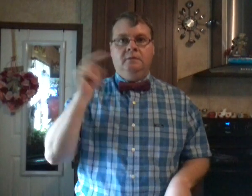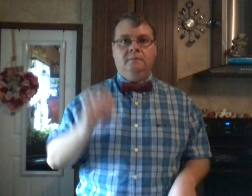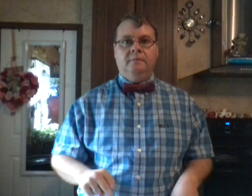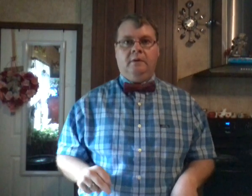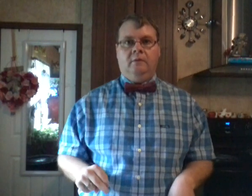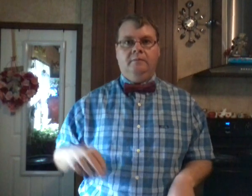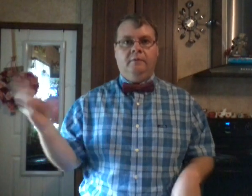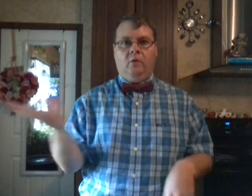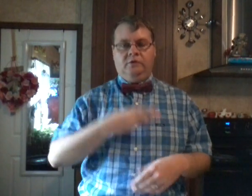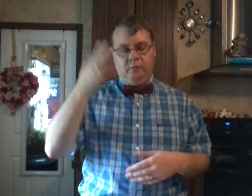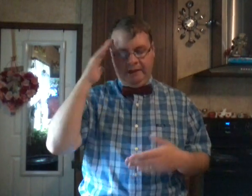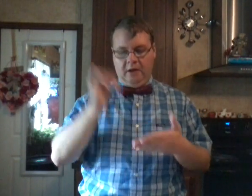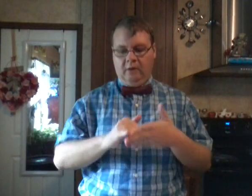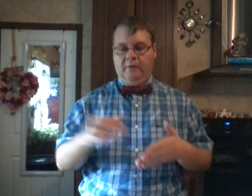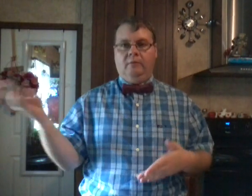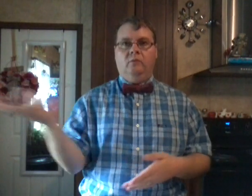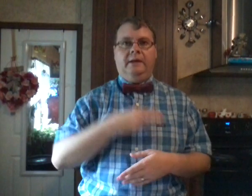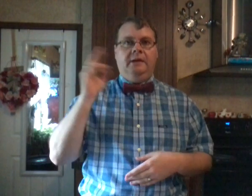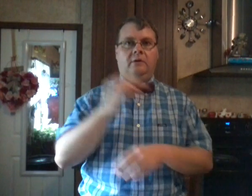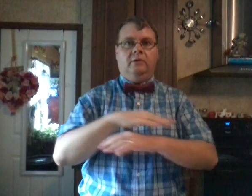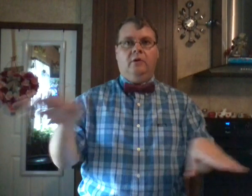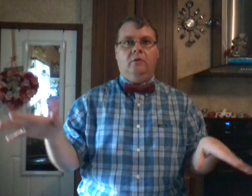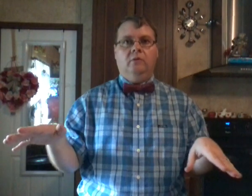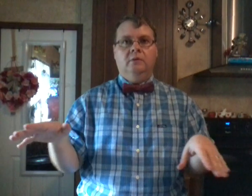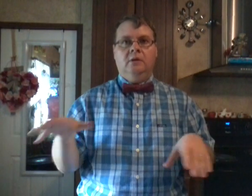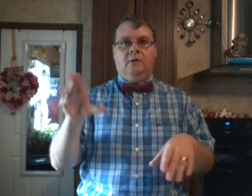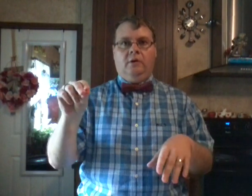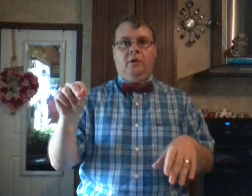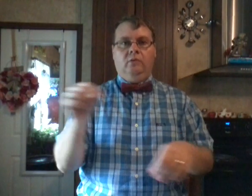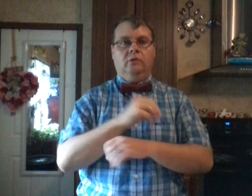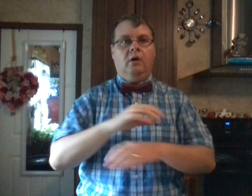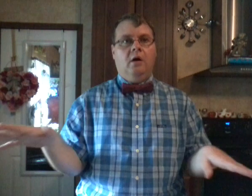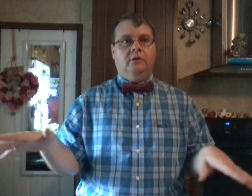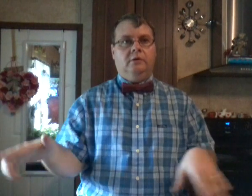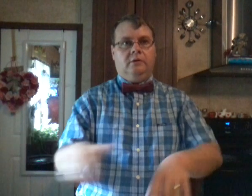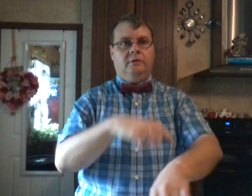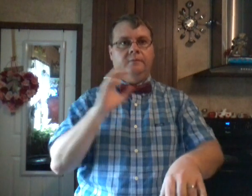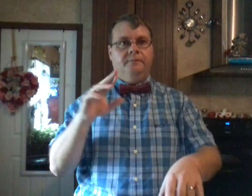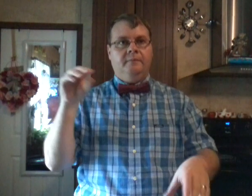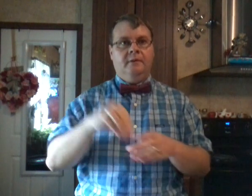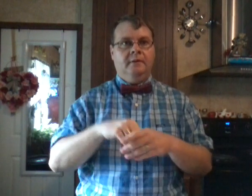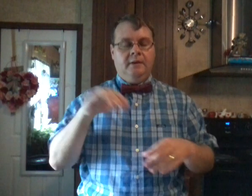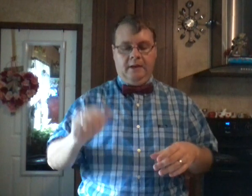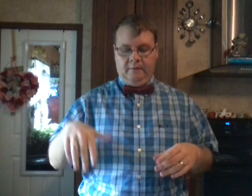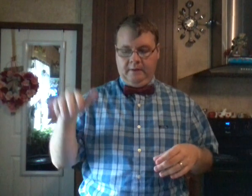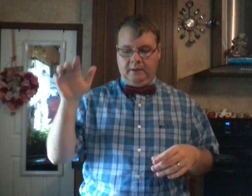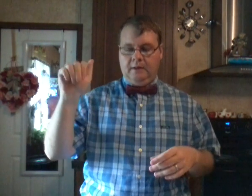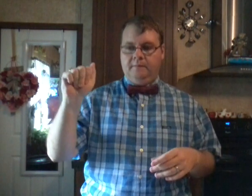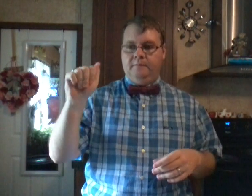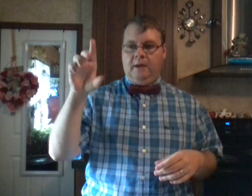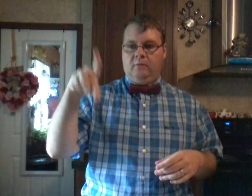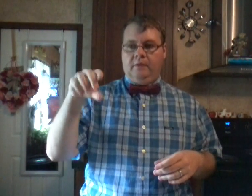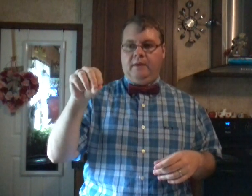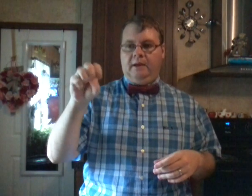You know, of course, we know that we are no longer in the, like what they